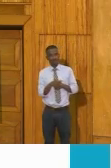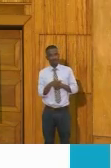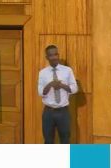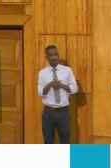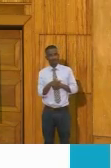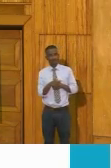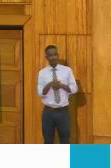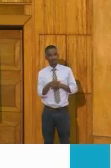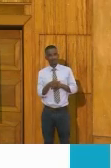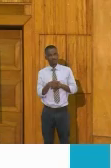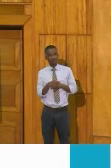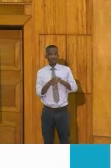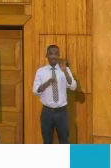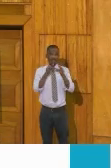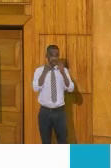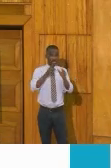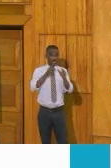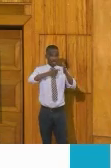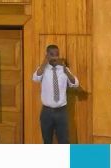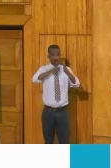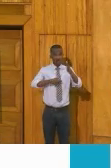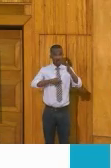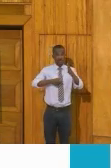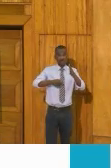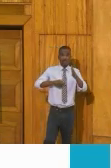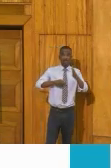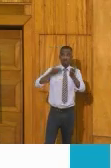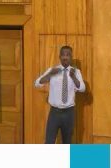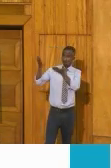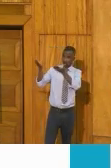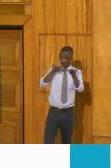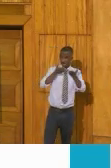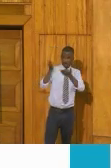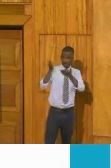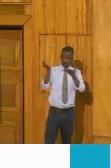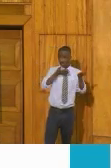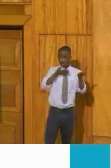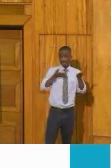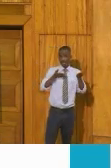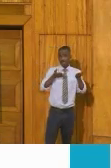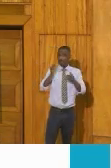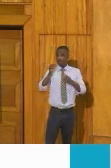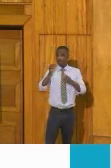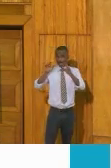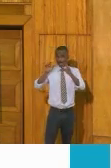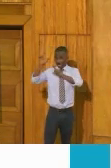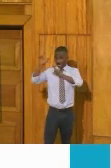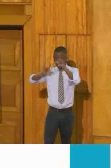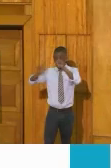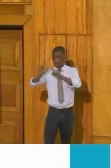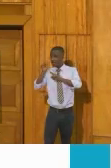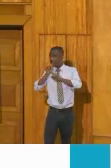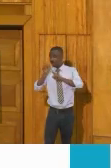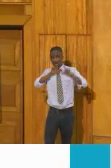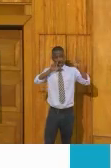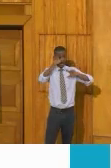Now, but if you look at the cost of supplies for both laboratories, you see that it is